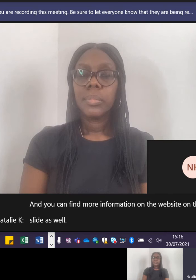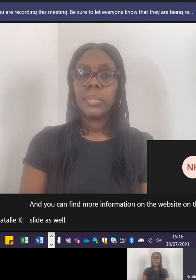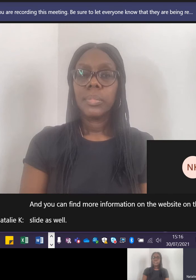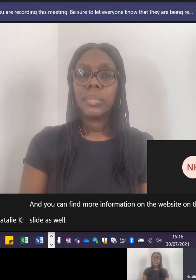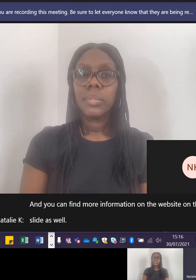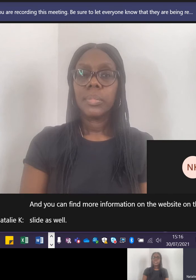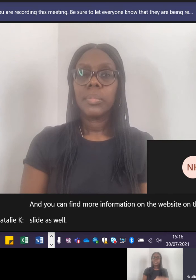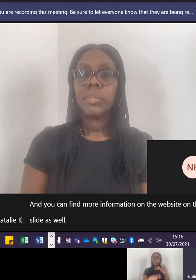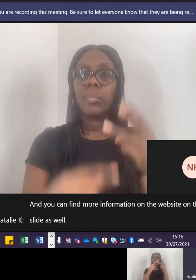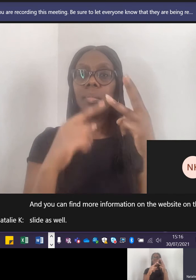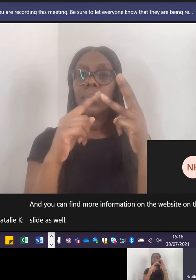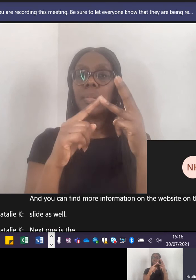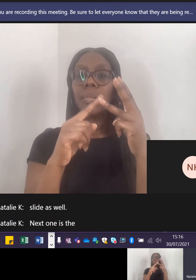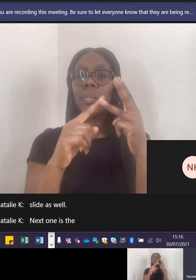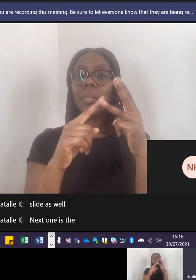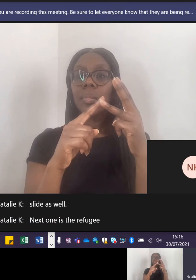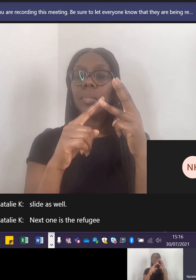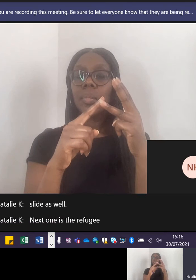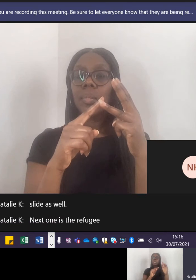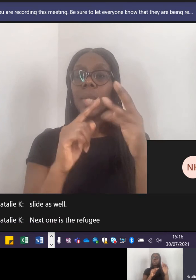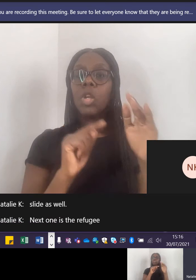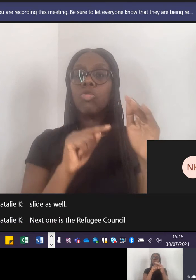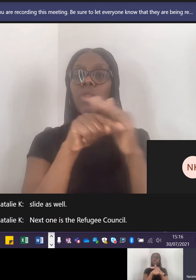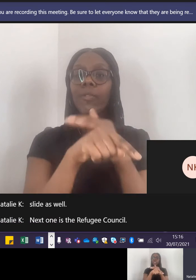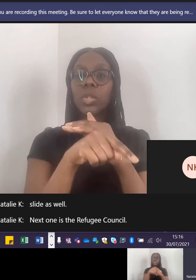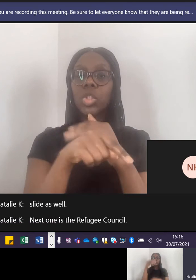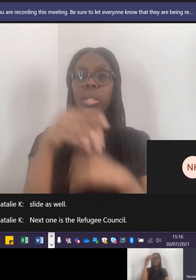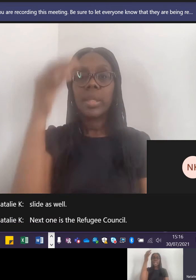Next one is the Refugee Council.